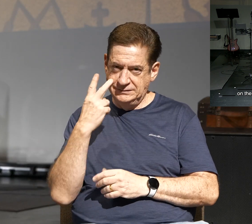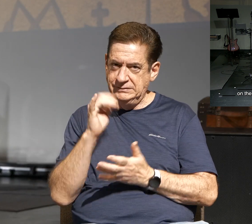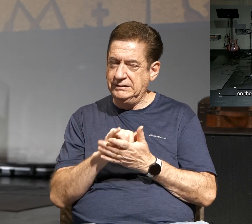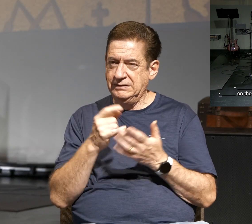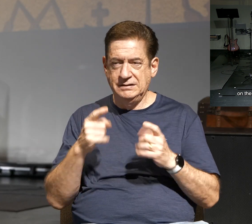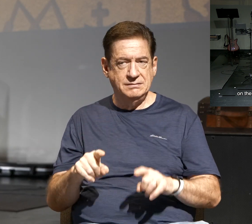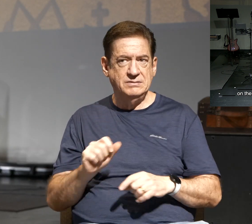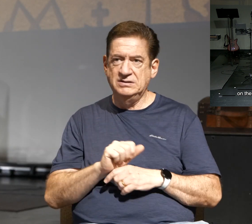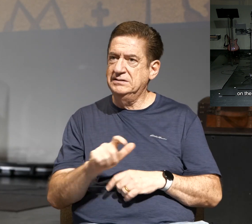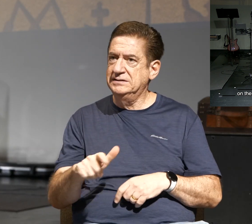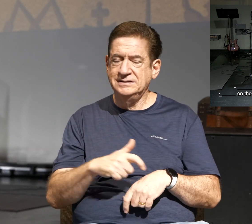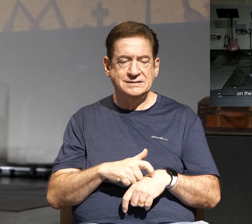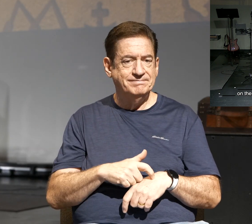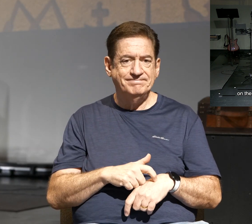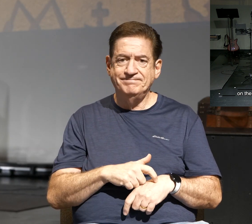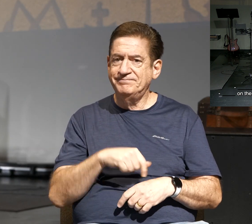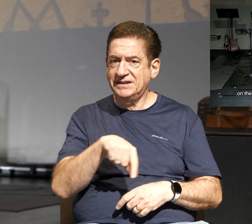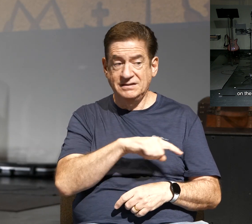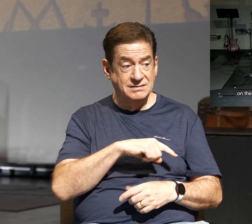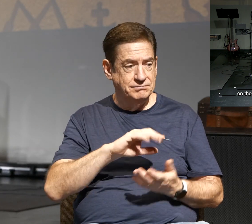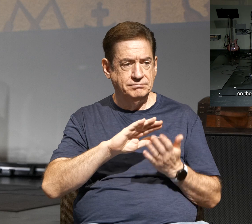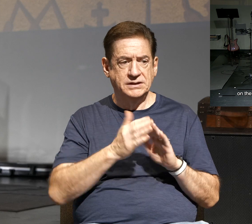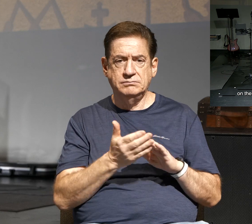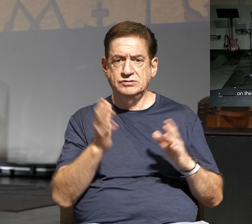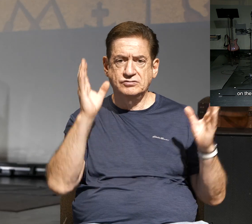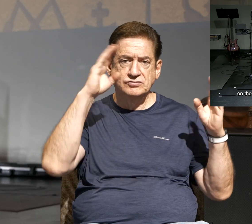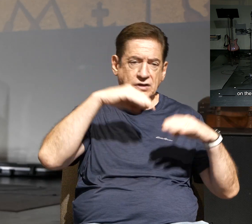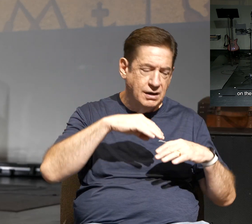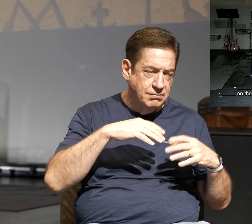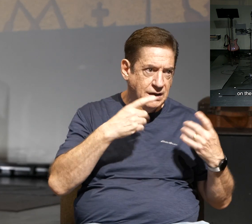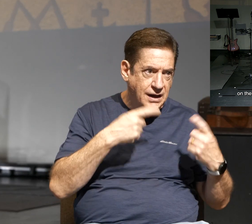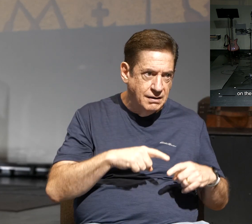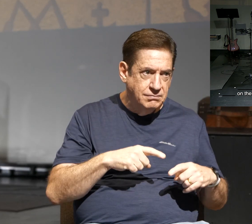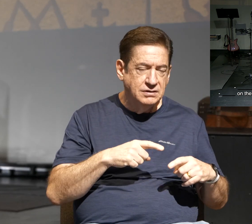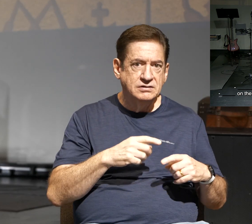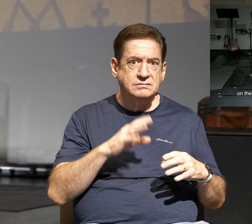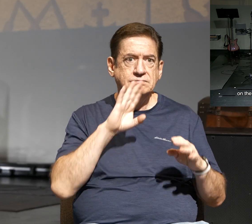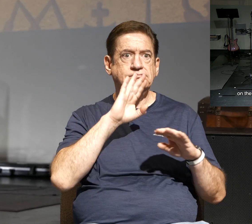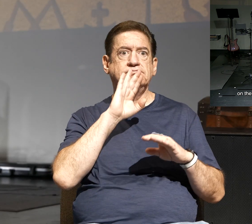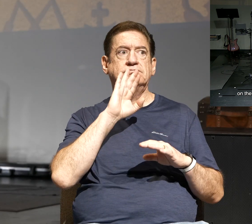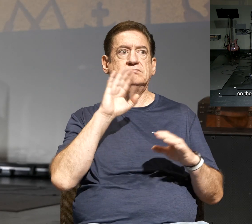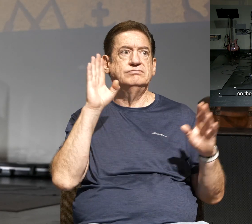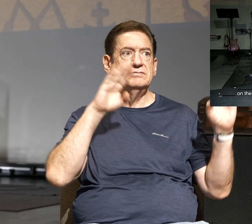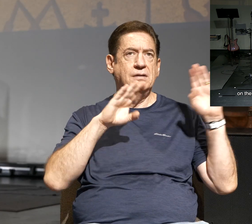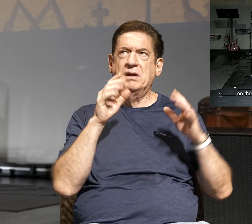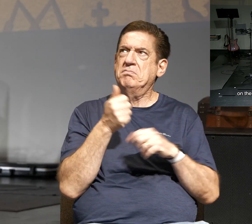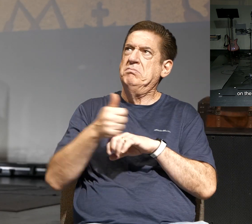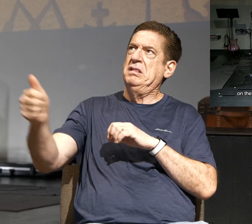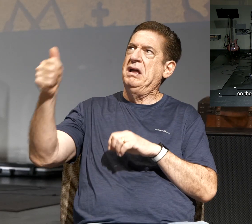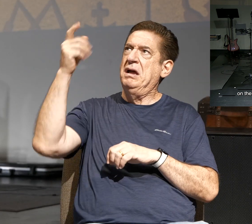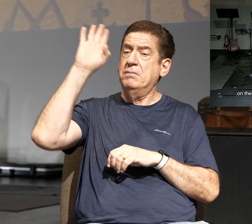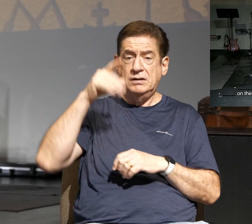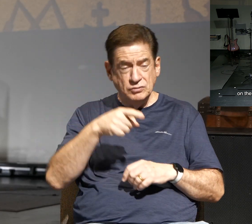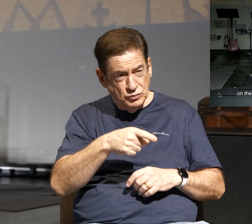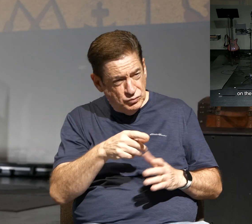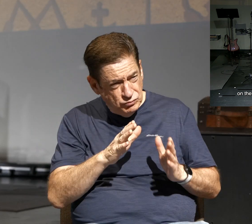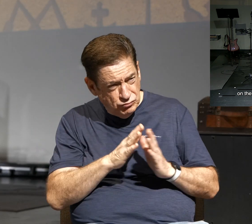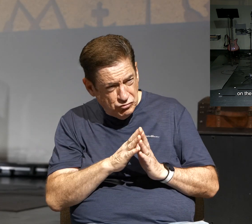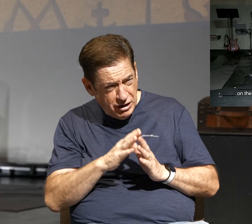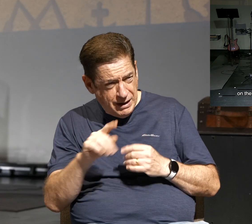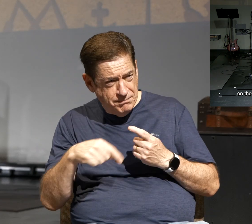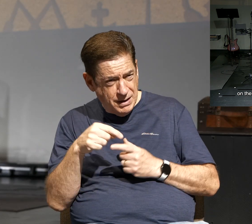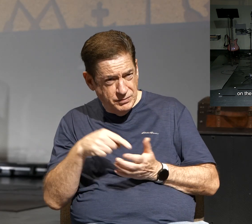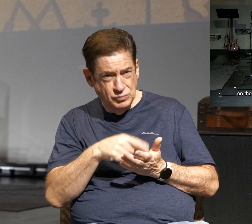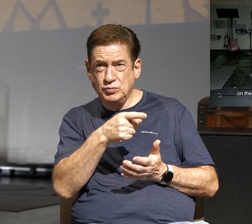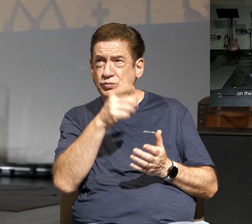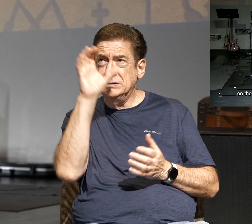the time. And then they get themselves into trouble and then they blame God. And I'm thinking, hey, did you pray about this? Did you seek God's guidance?